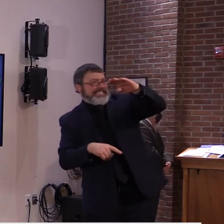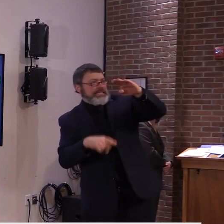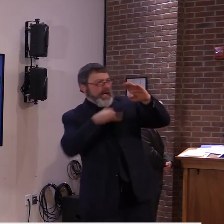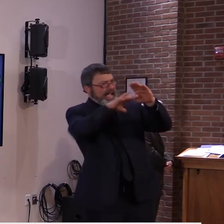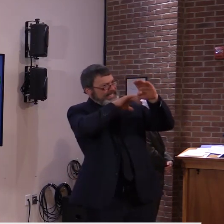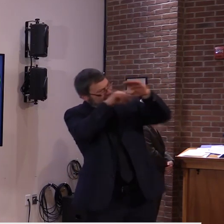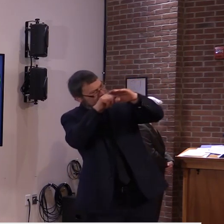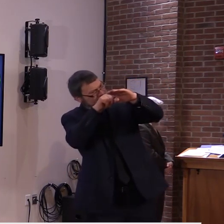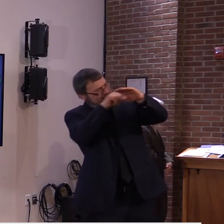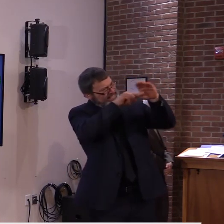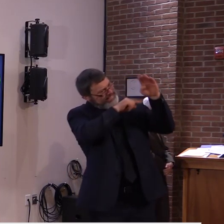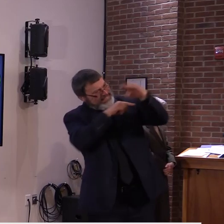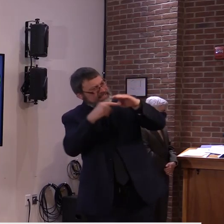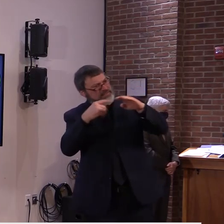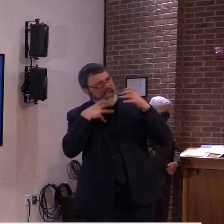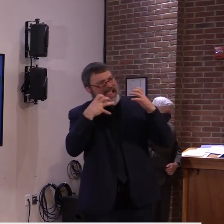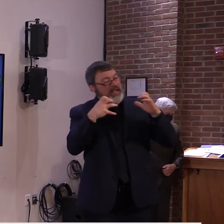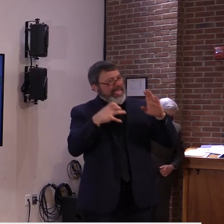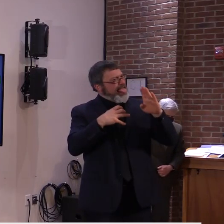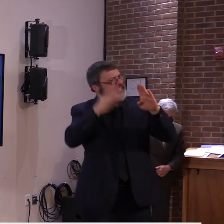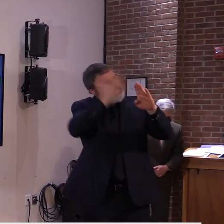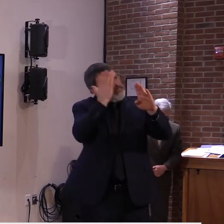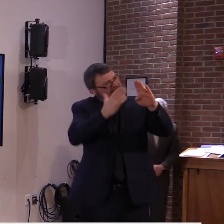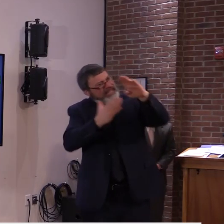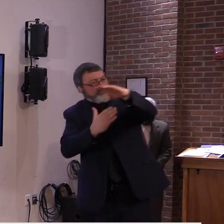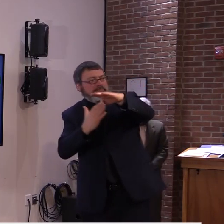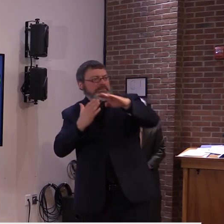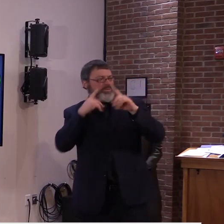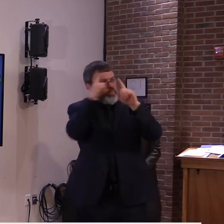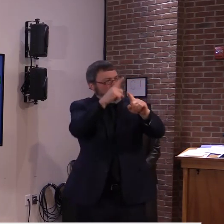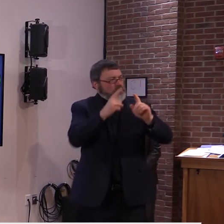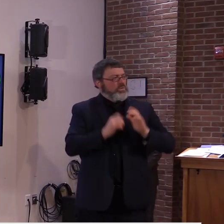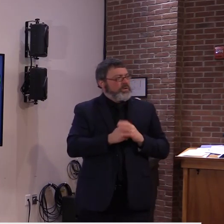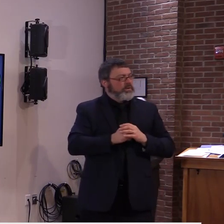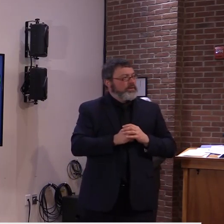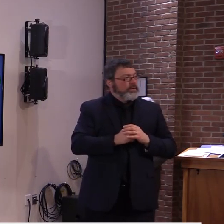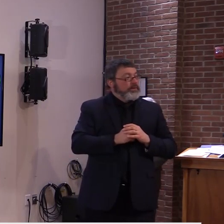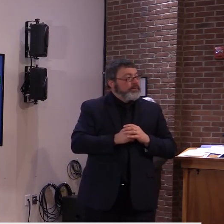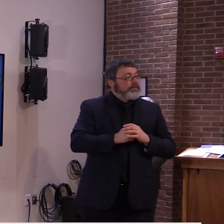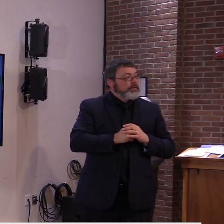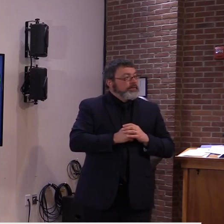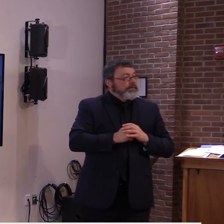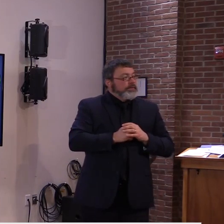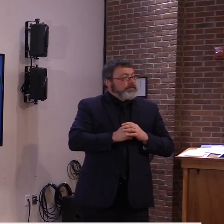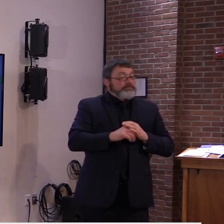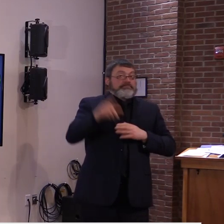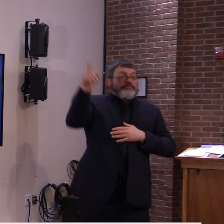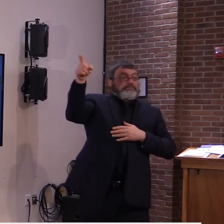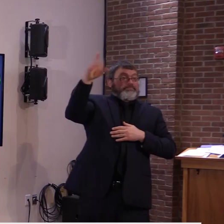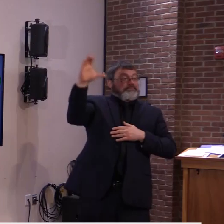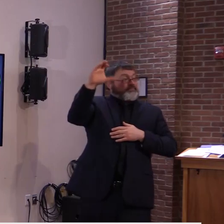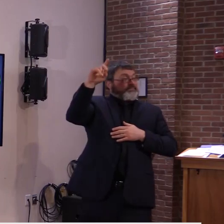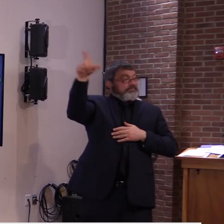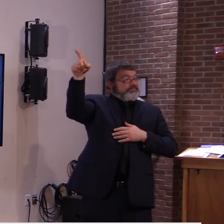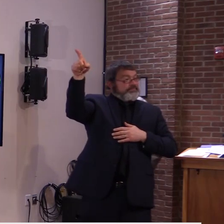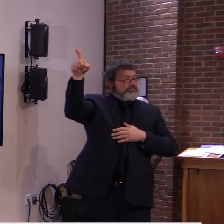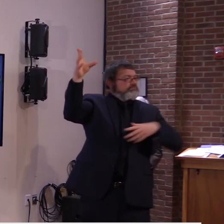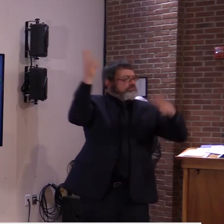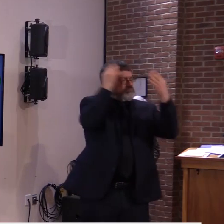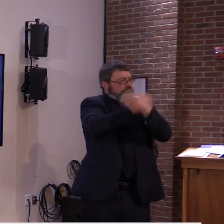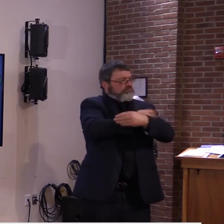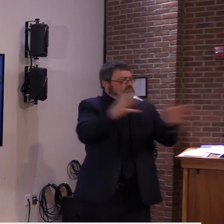asking Americans to avoid travel with the upcoming holidays, as cases, hospitalizations, and unfortunately